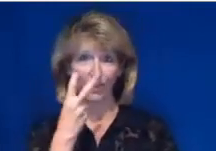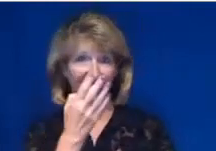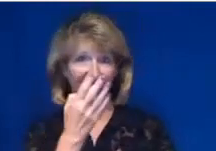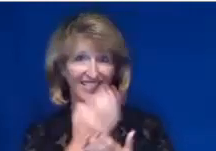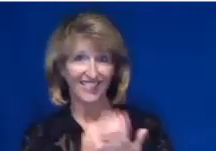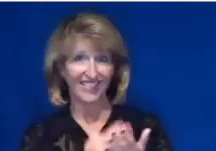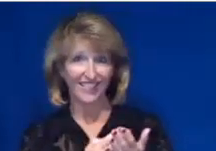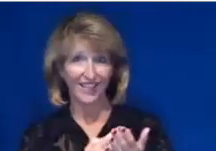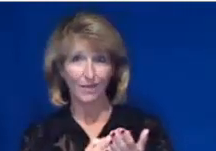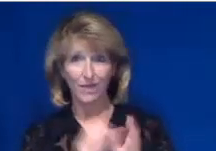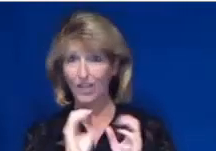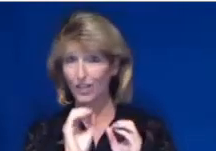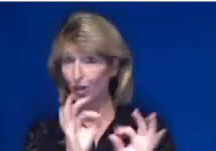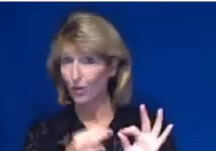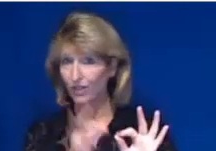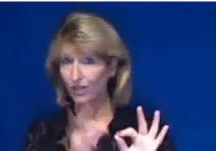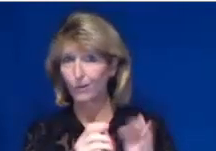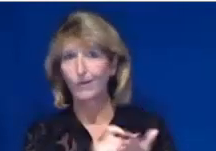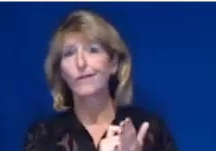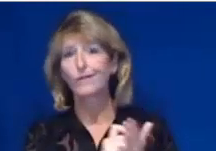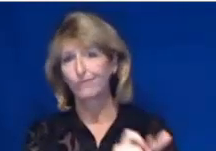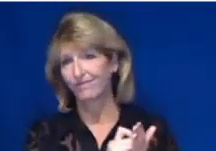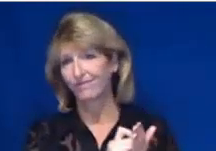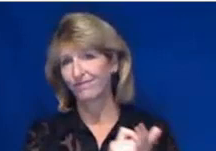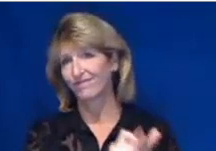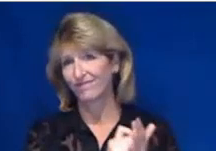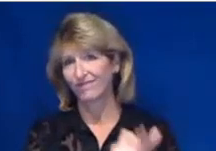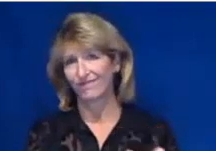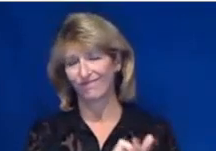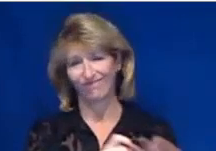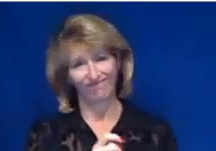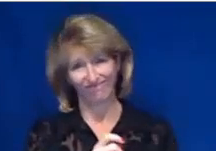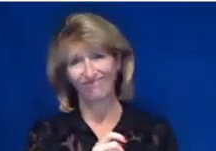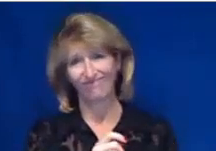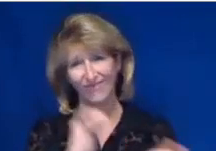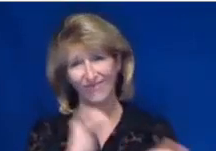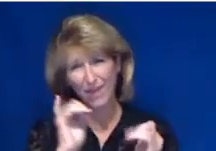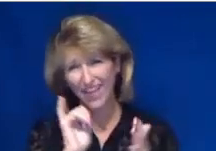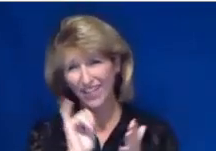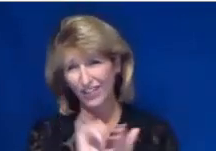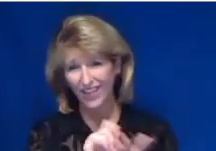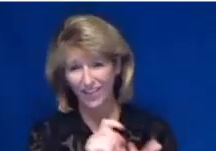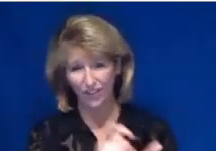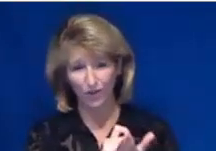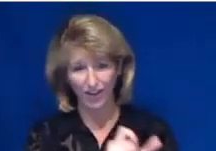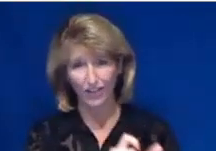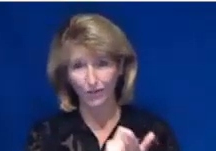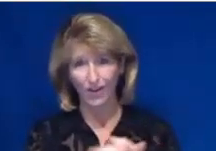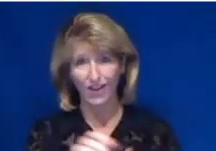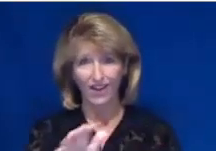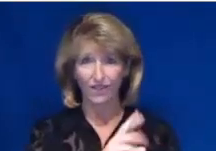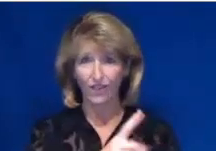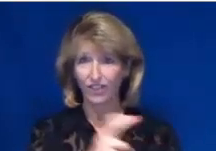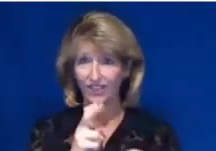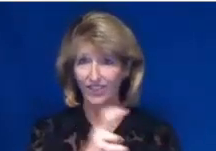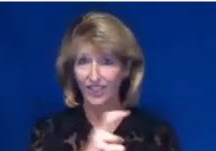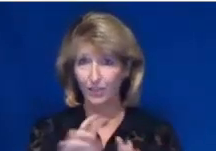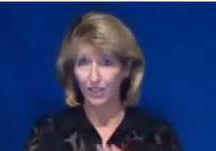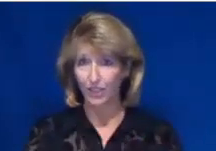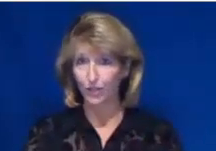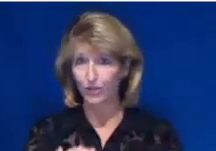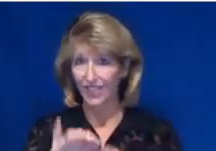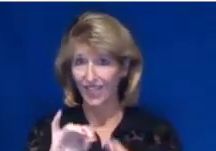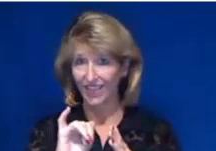out. Most assessors don't have a lot of experience with deaf individuals. I've experienced a situation where a